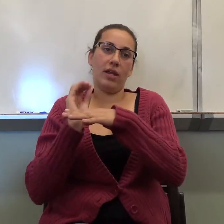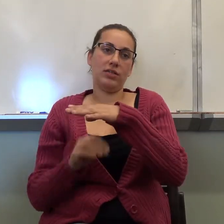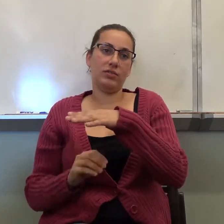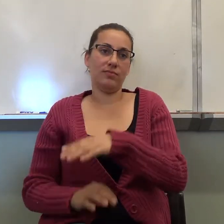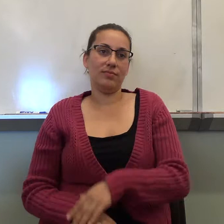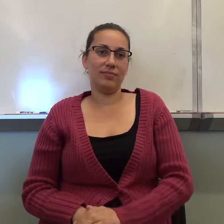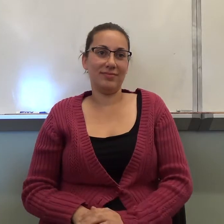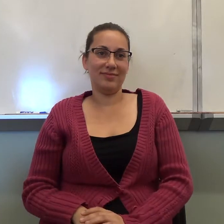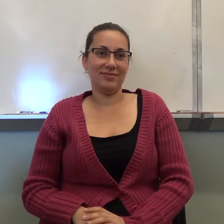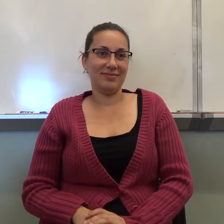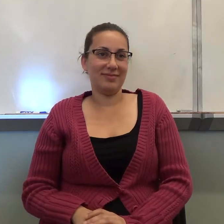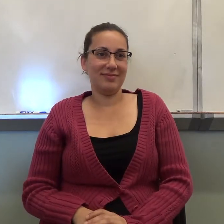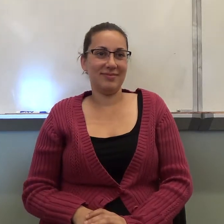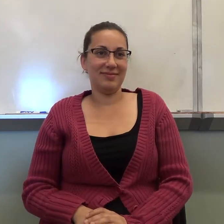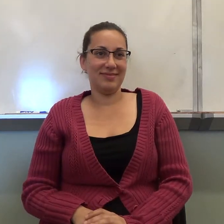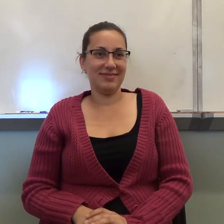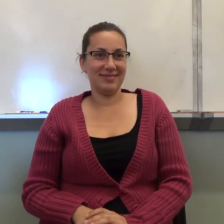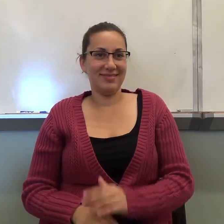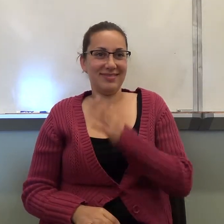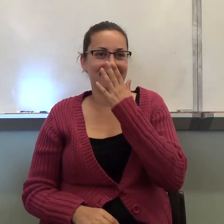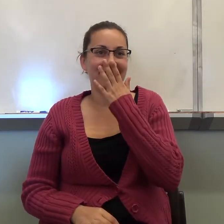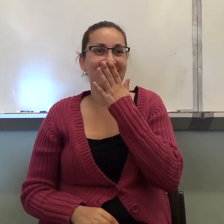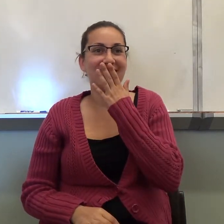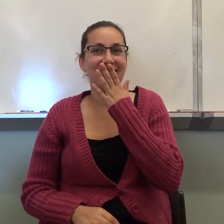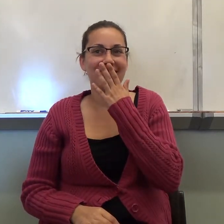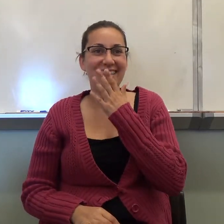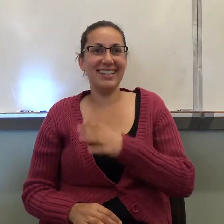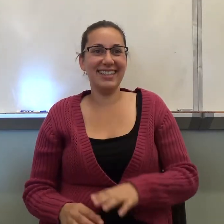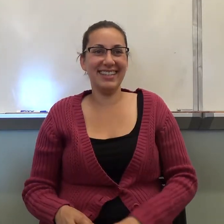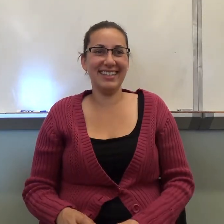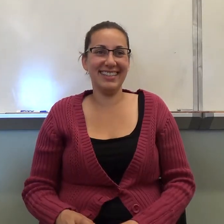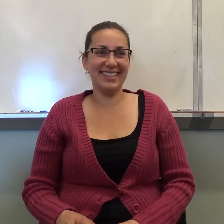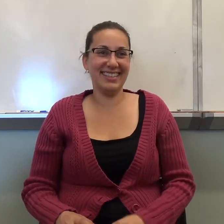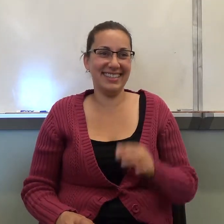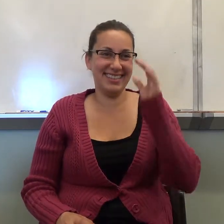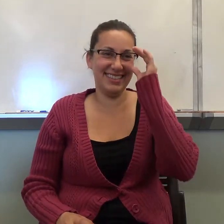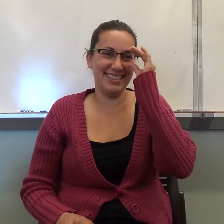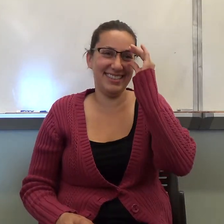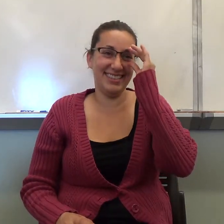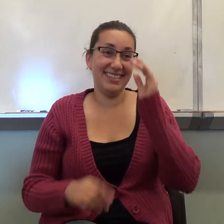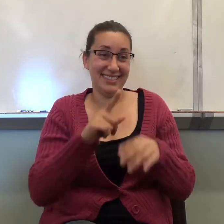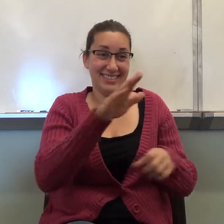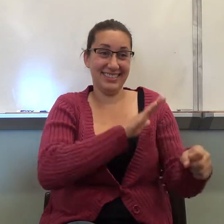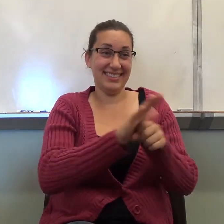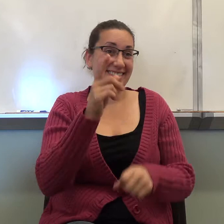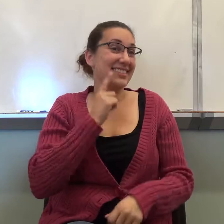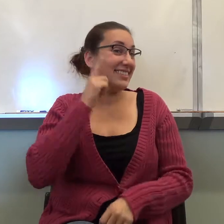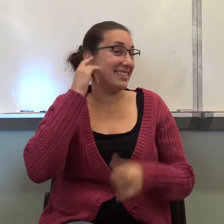don't, do they want that? Let's see. No, they leave it as 77/2.